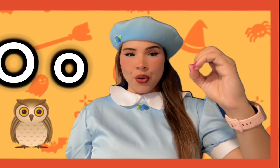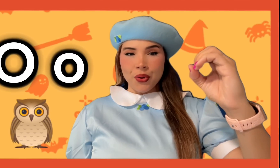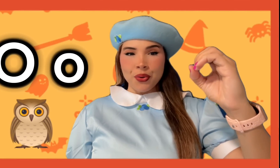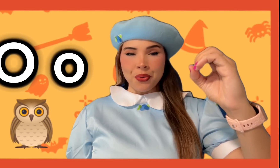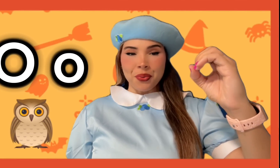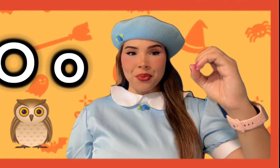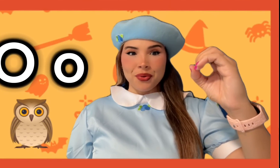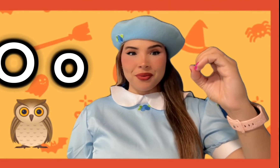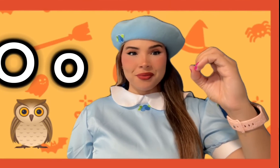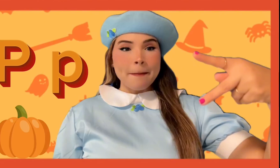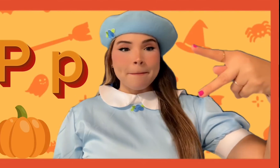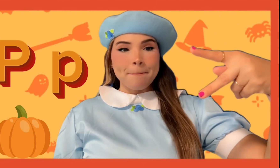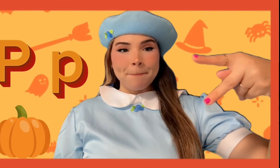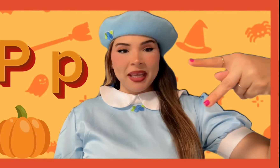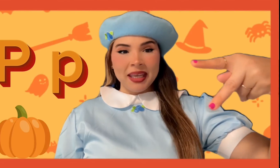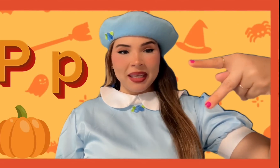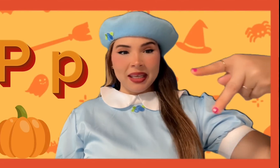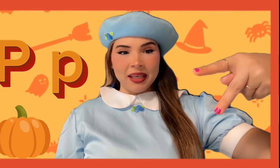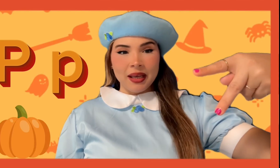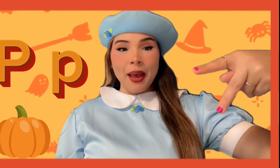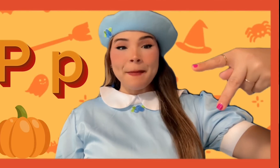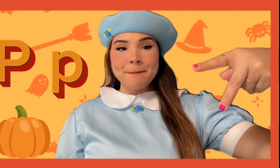O. P,